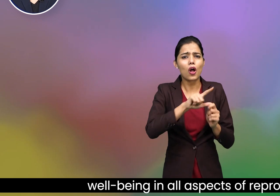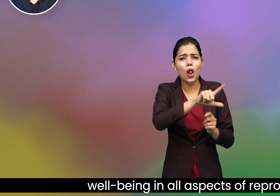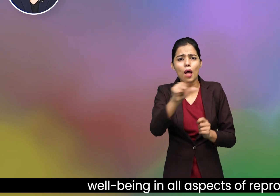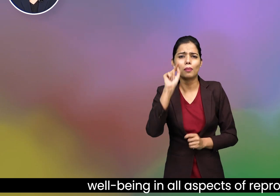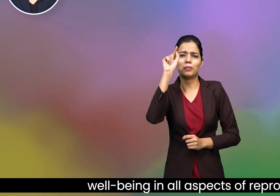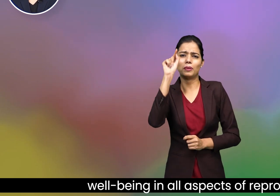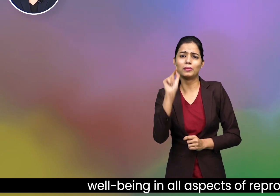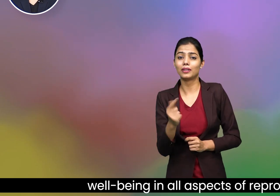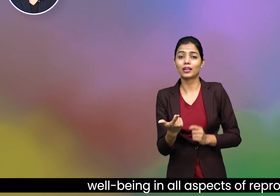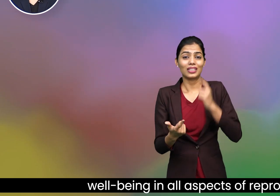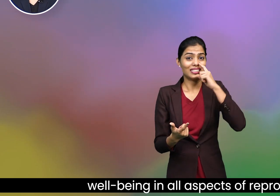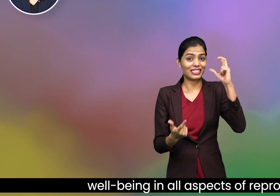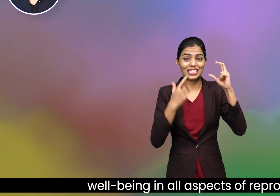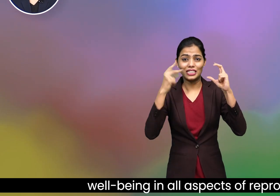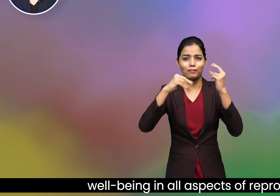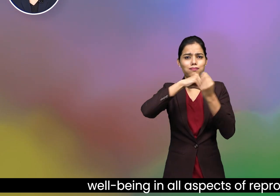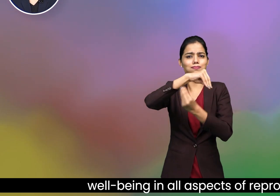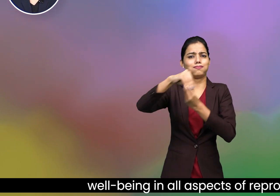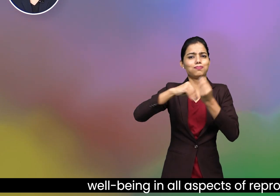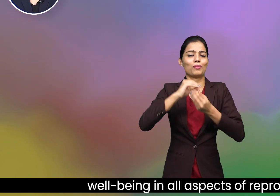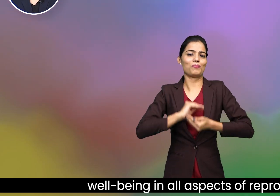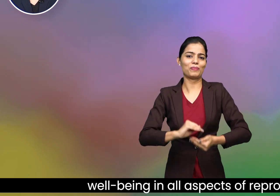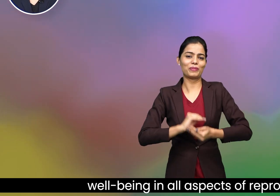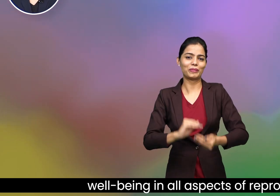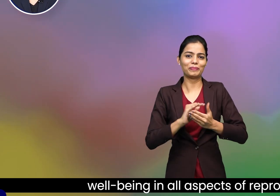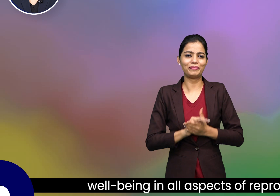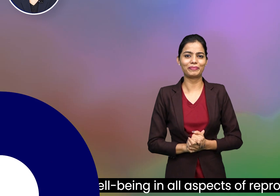in all aspects of reproduction.